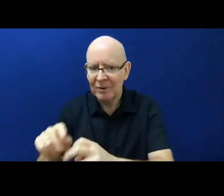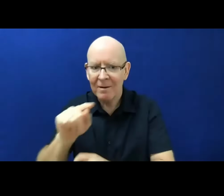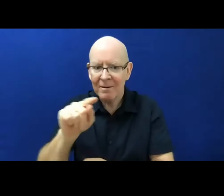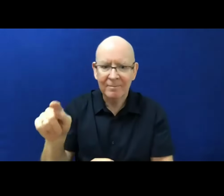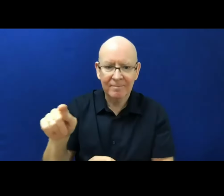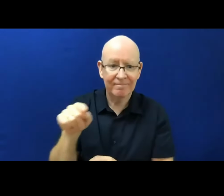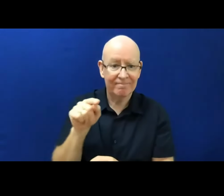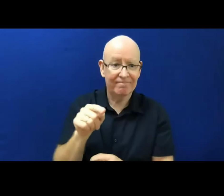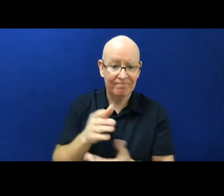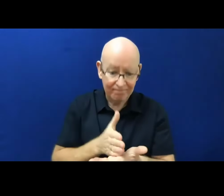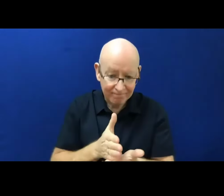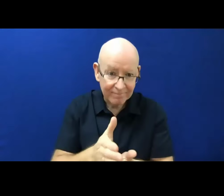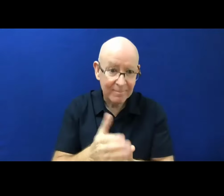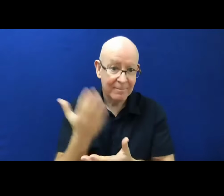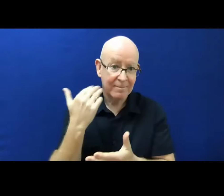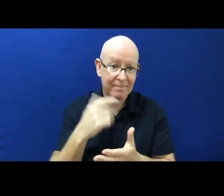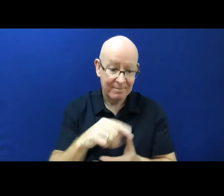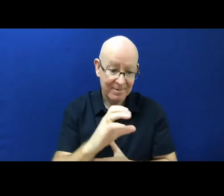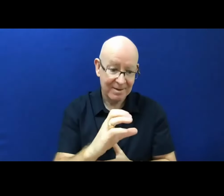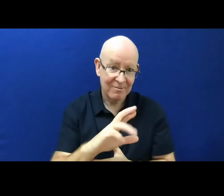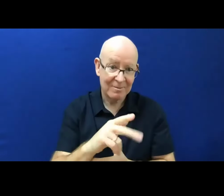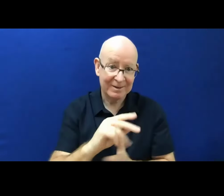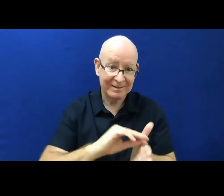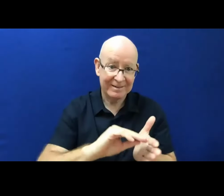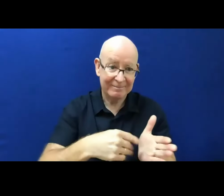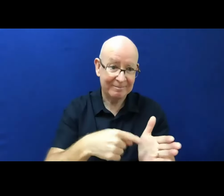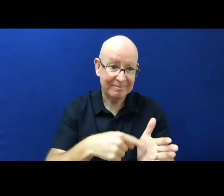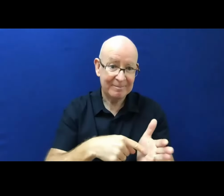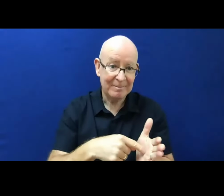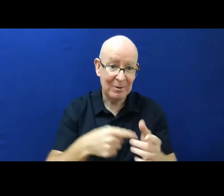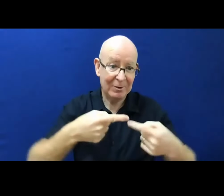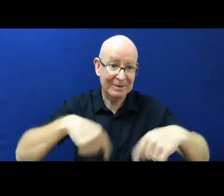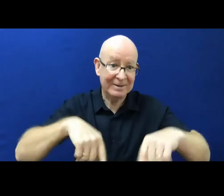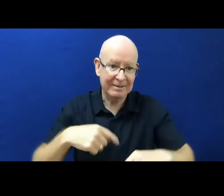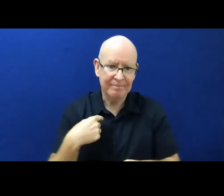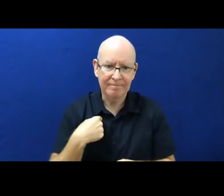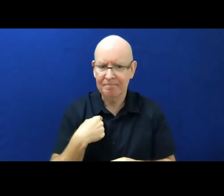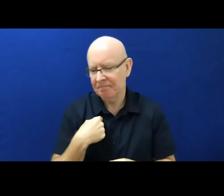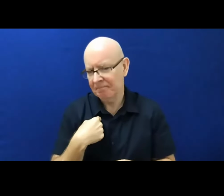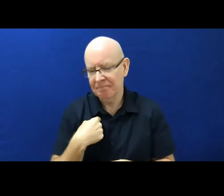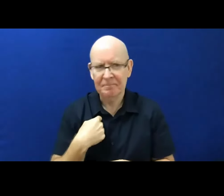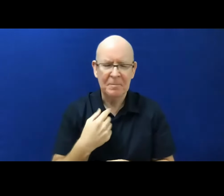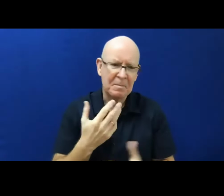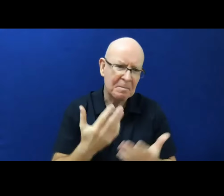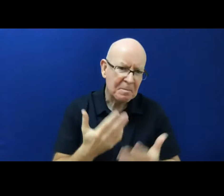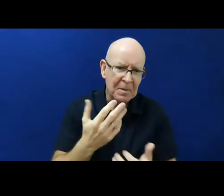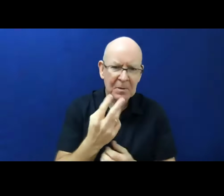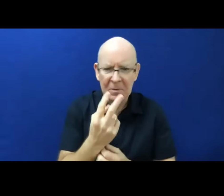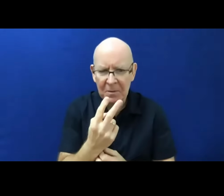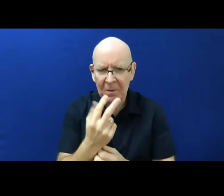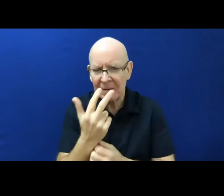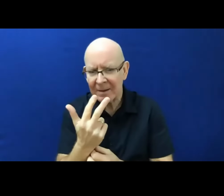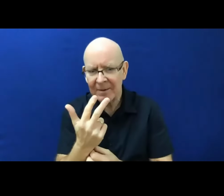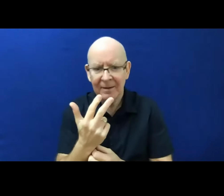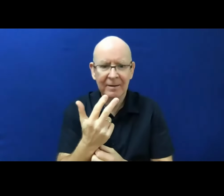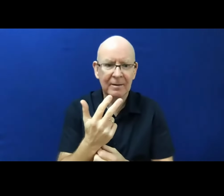reports. I was involved in 20 individual communications, in 3 inquiry procedures. I helped to